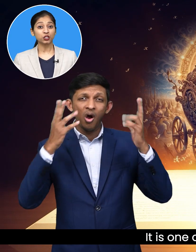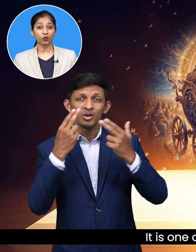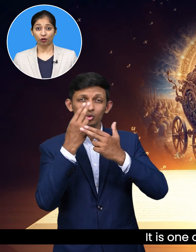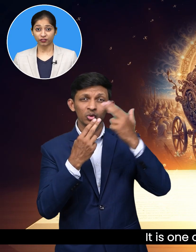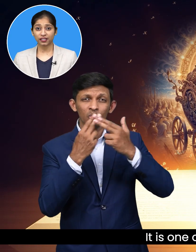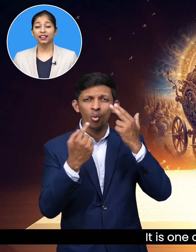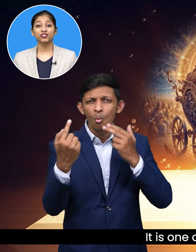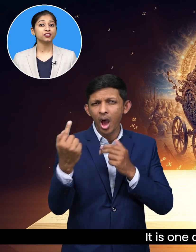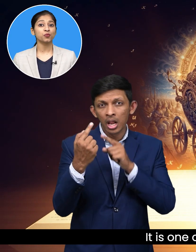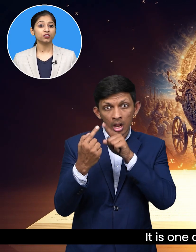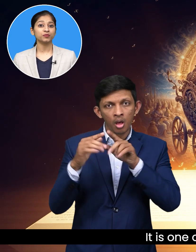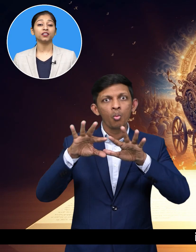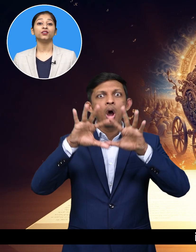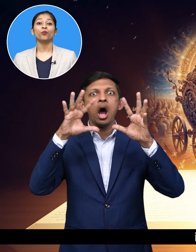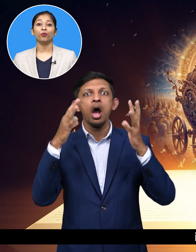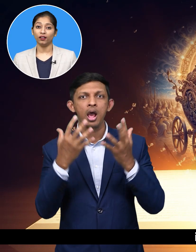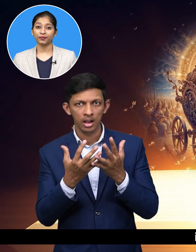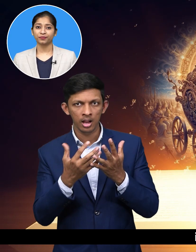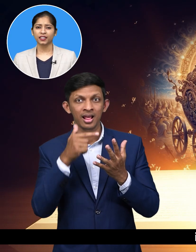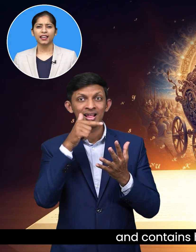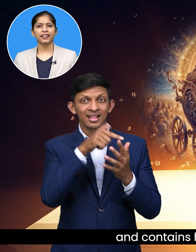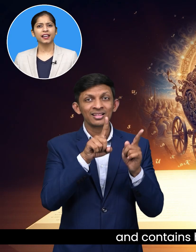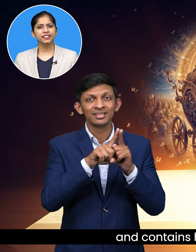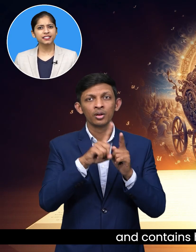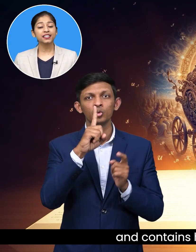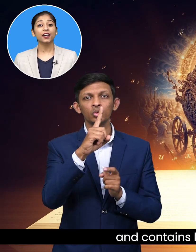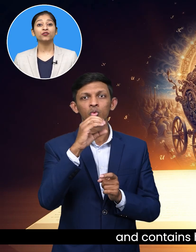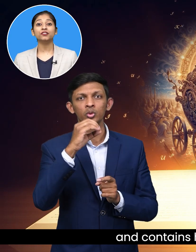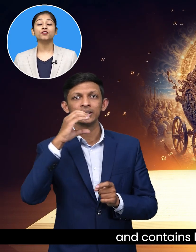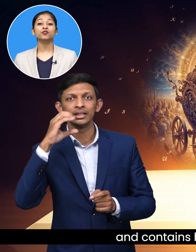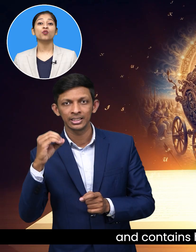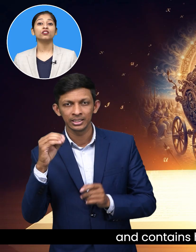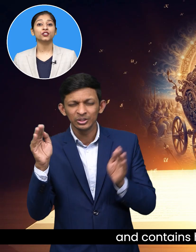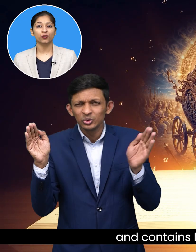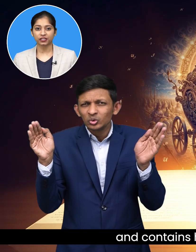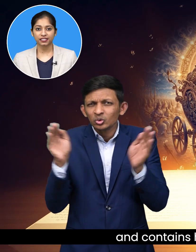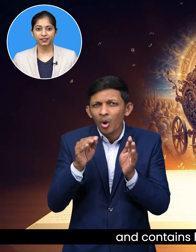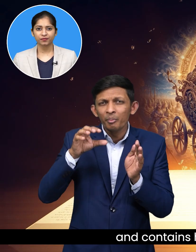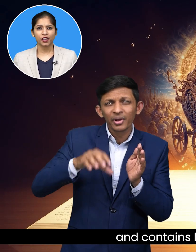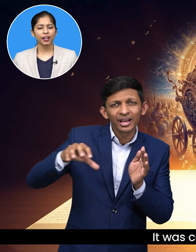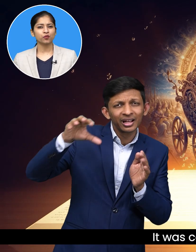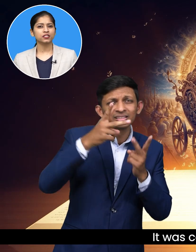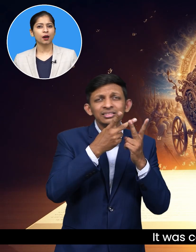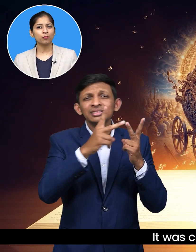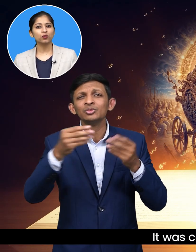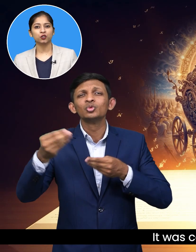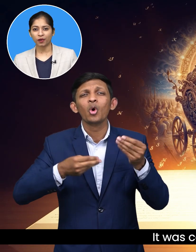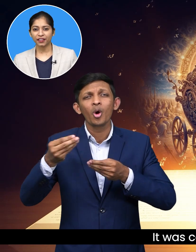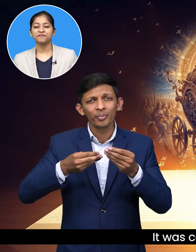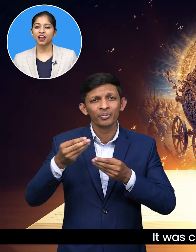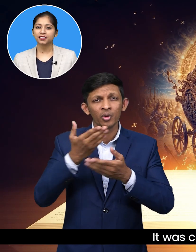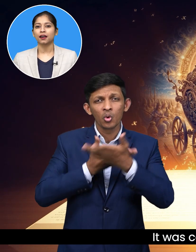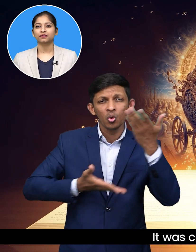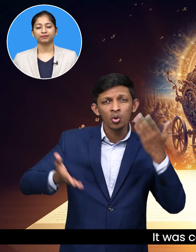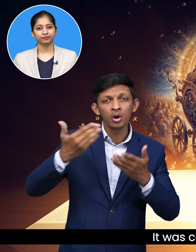It is one of the largest poems in the world and contains hundreds of small stories. It was composed